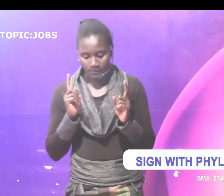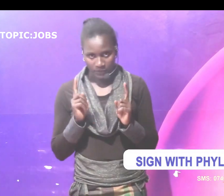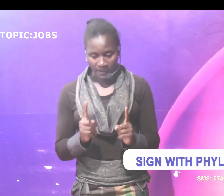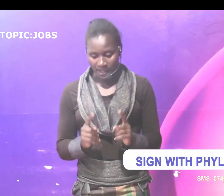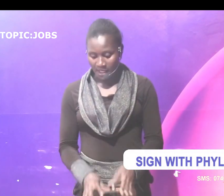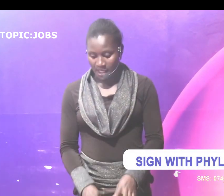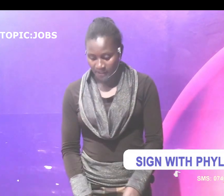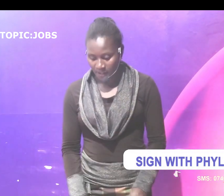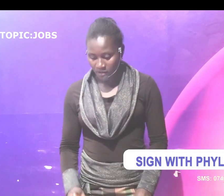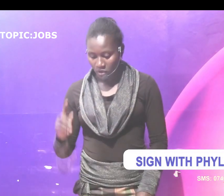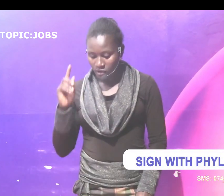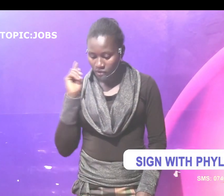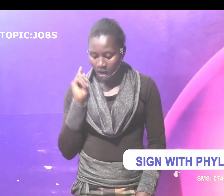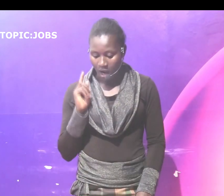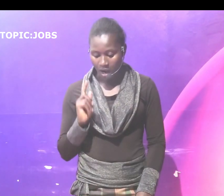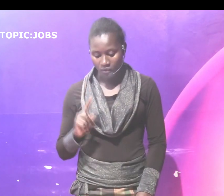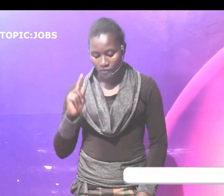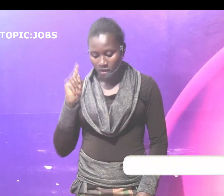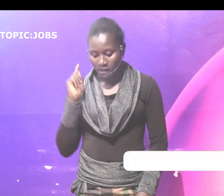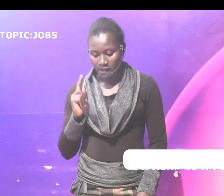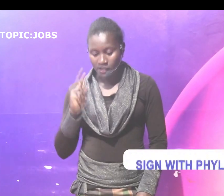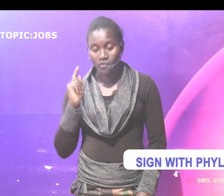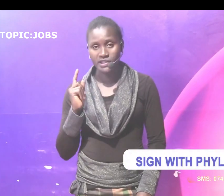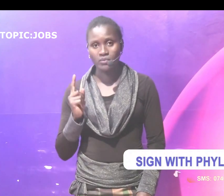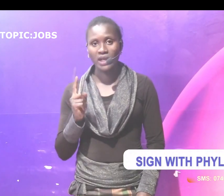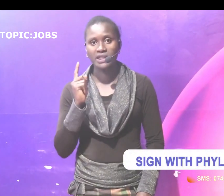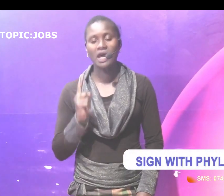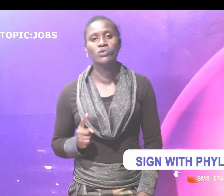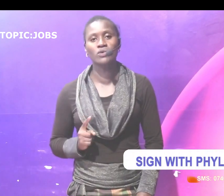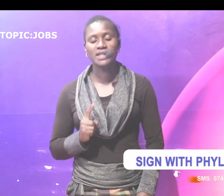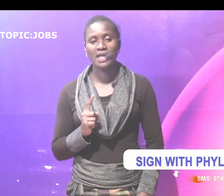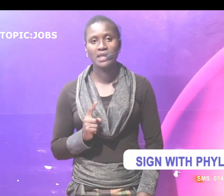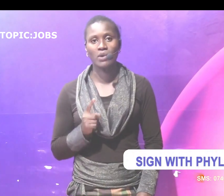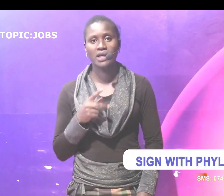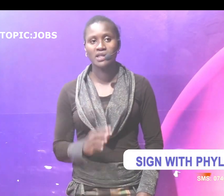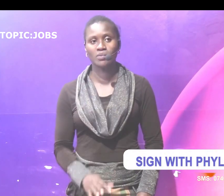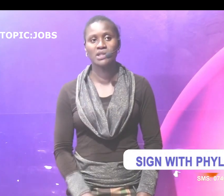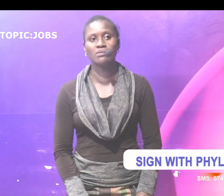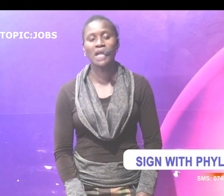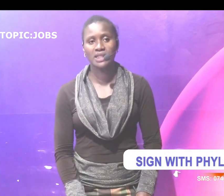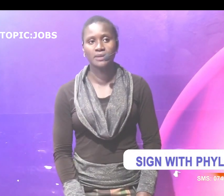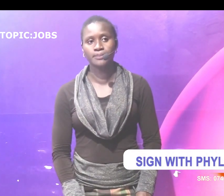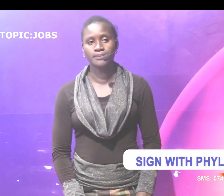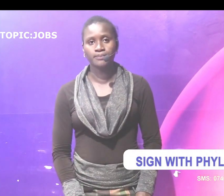real. And then we also have responsibility. How do we sign the word responsibility?